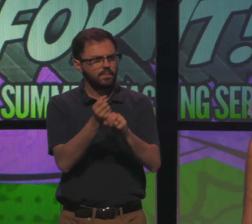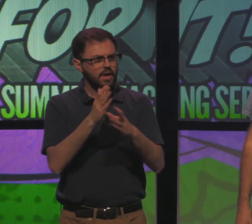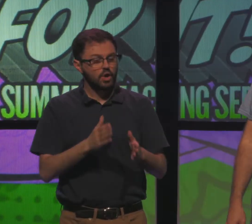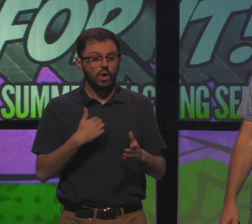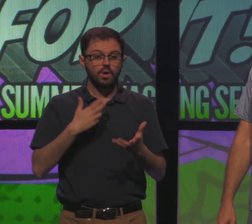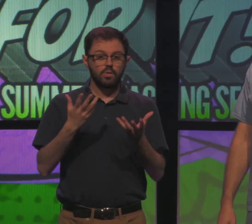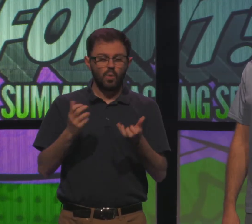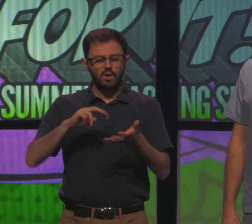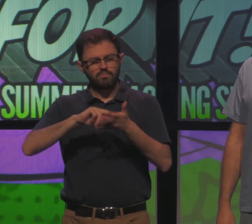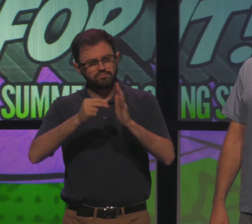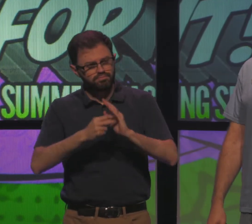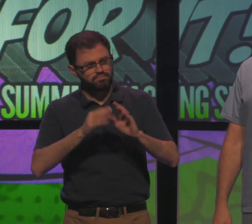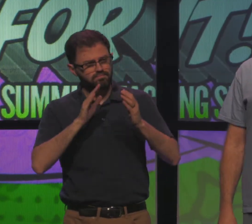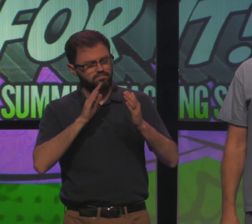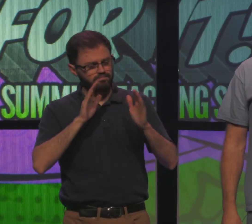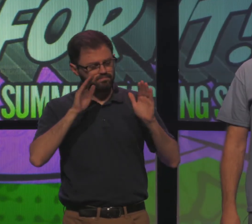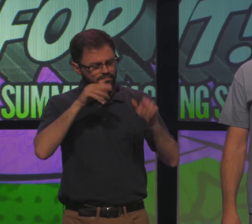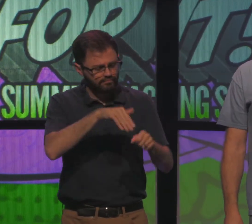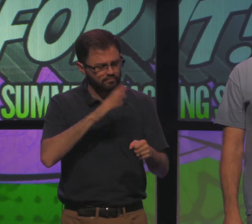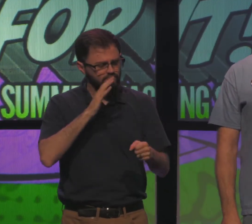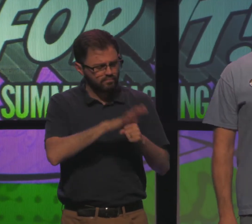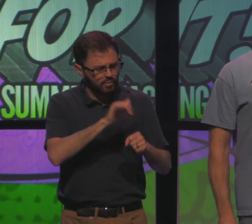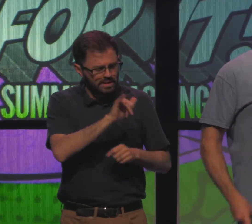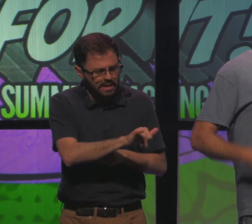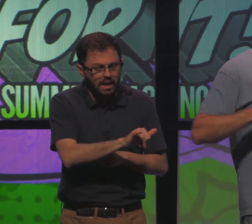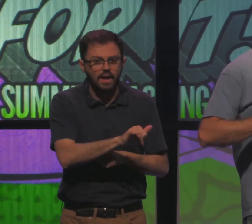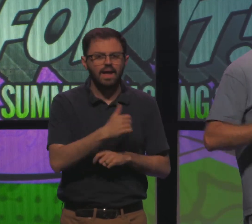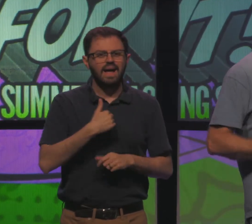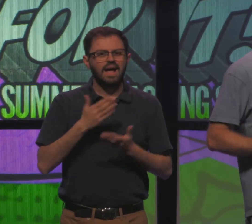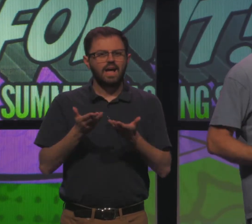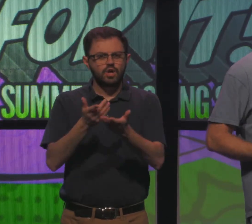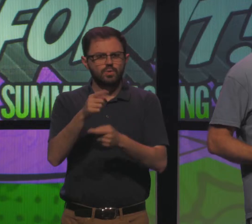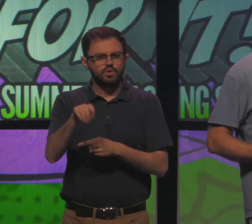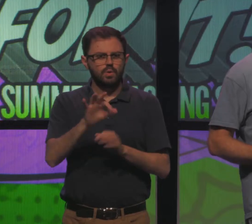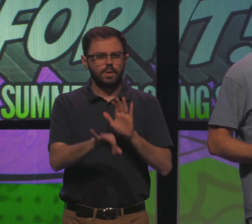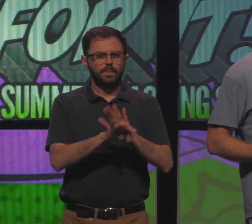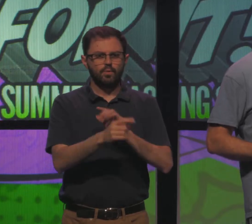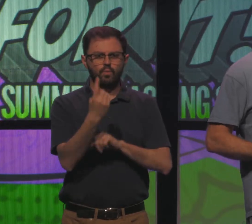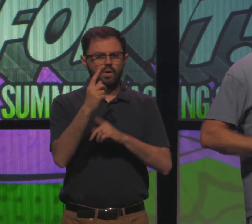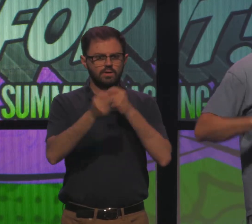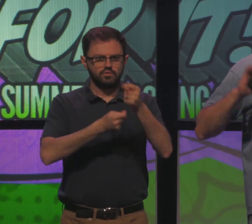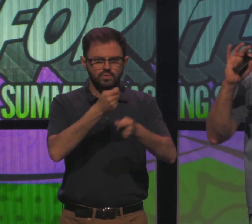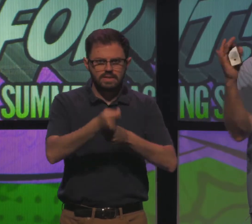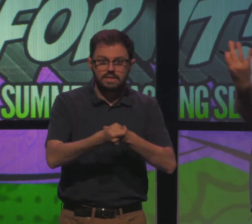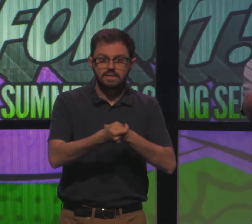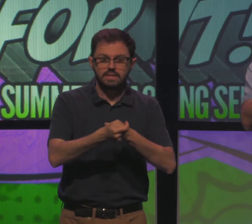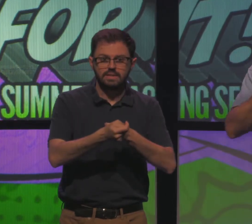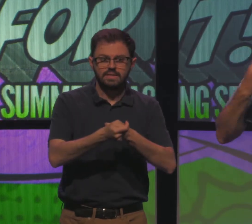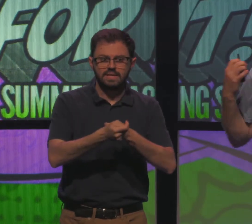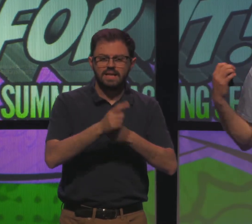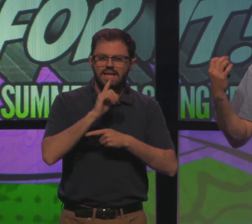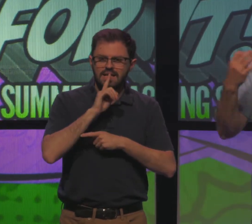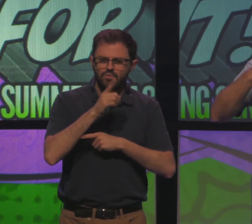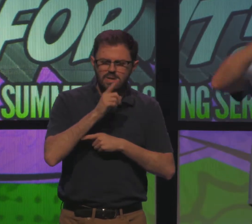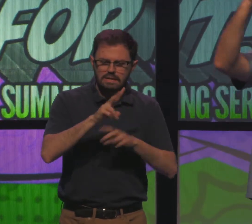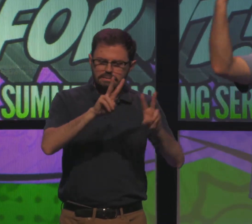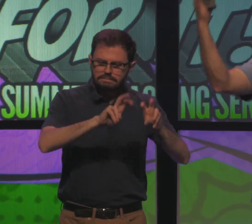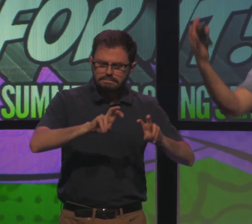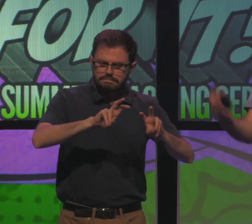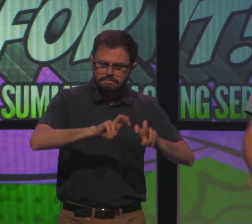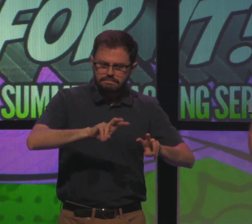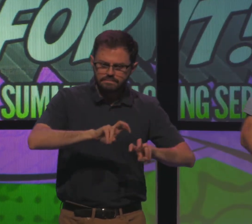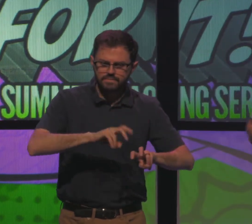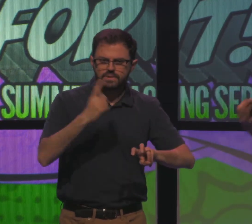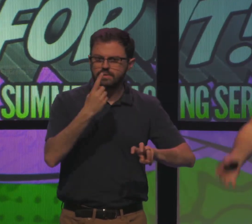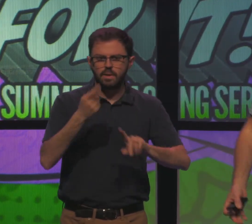want to encourage you to choose one tradition and engage with it really reflectively. Just pick one tradition that's part of the broader